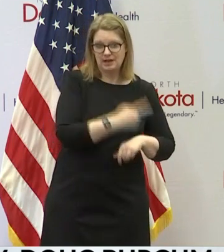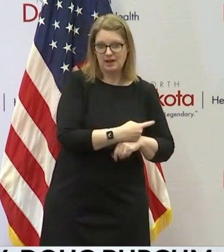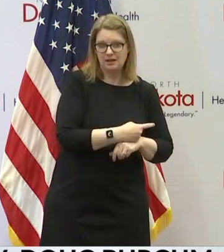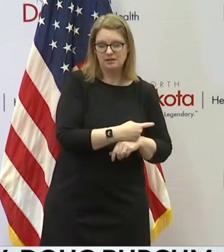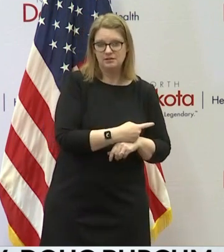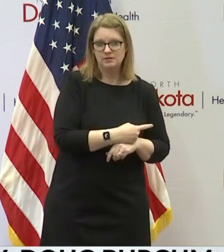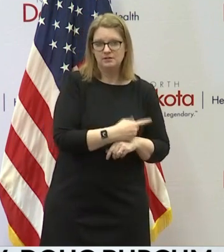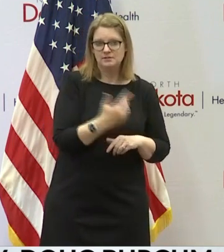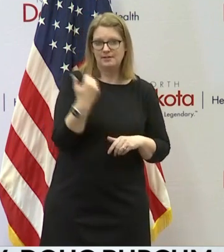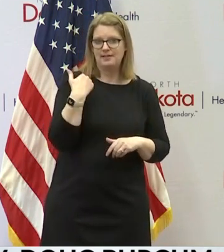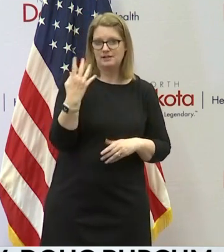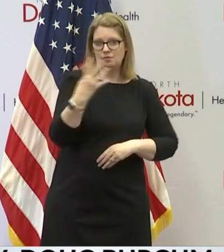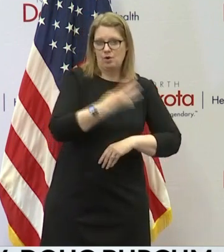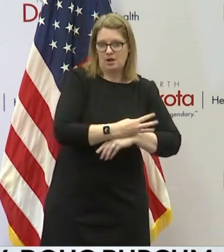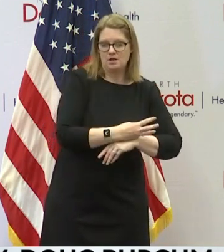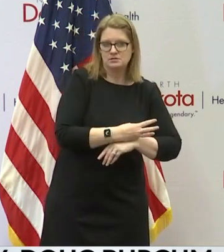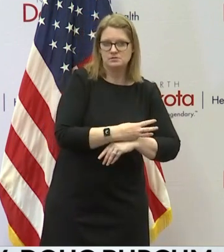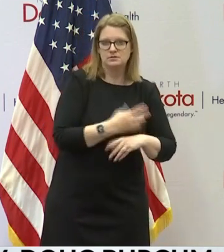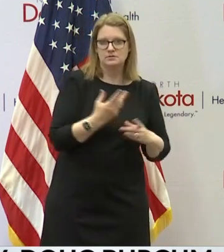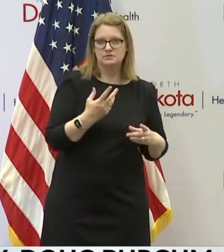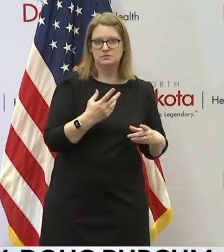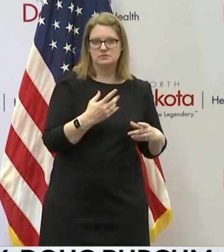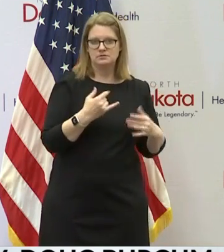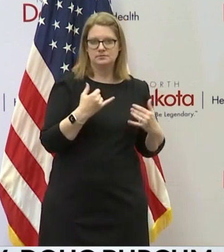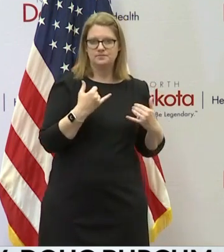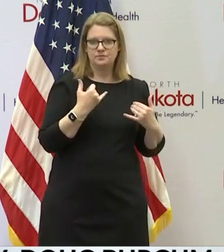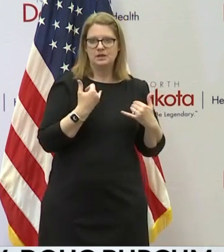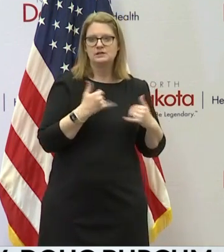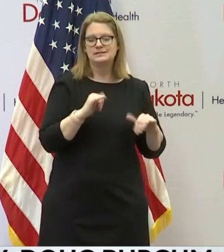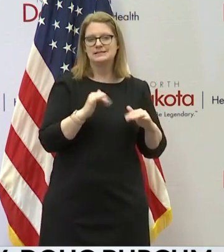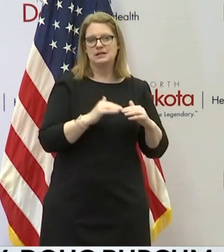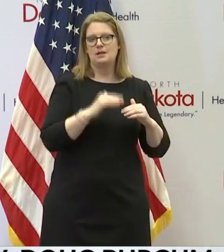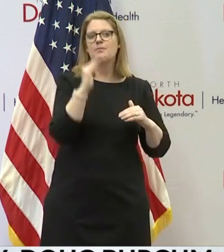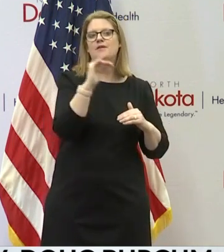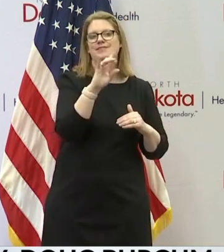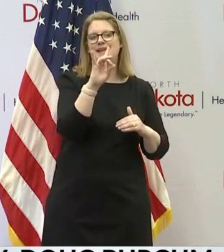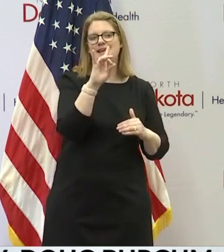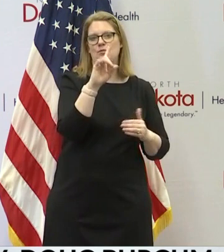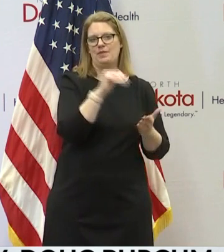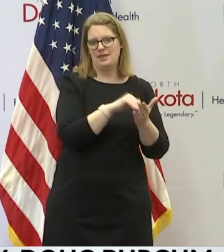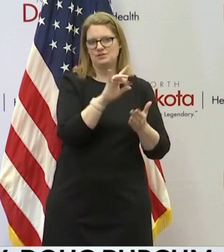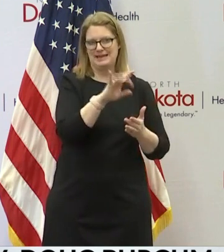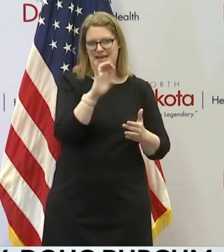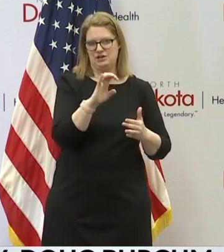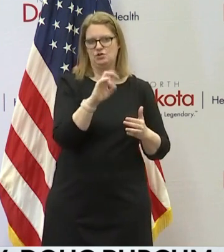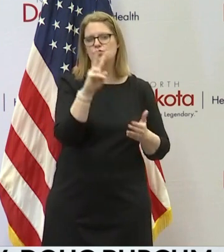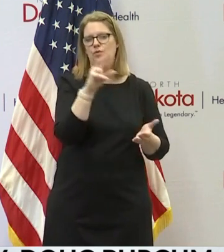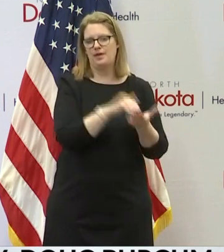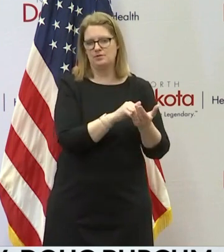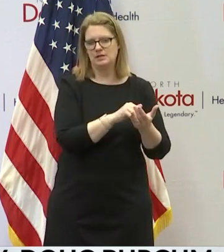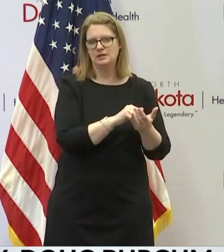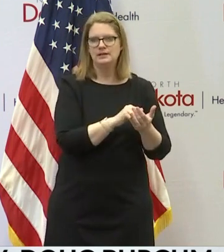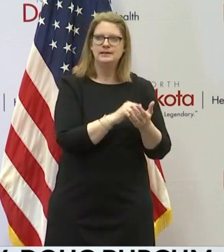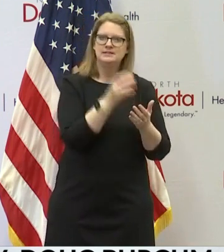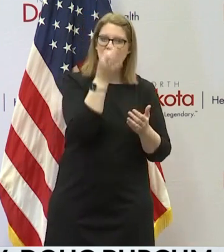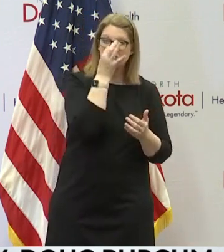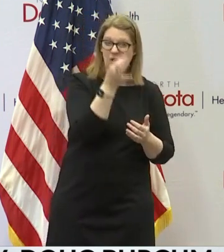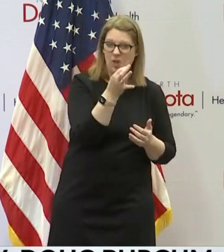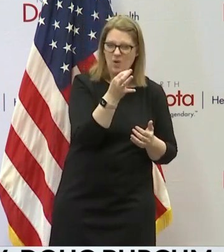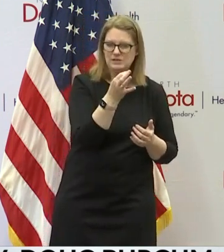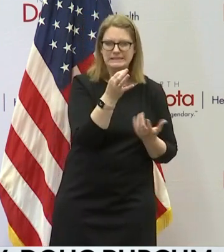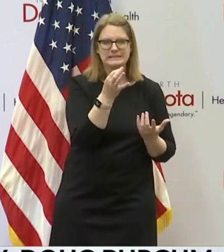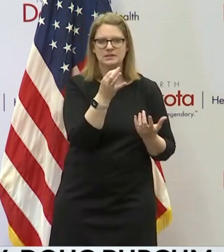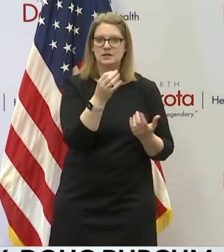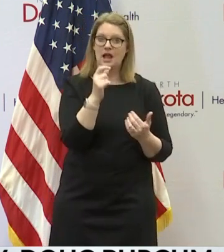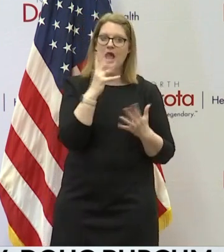4 days, we were above that 1,800, 2,000, so we were close, not where I'd like to be at all.